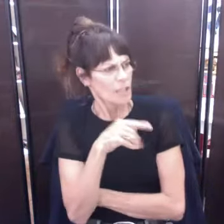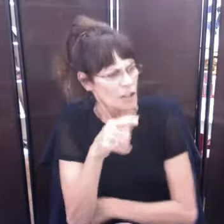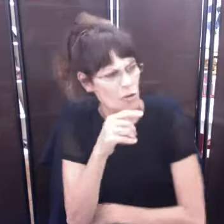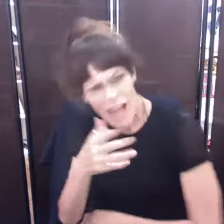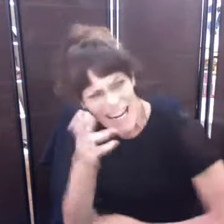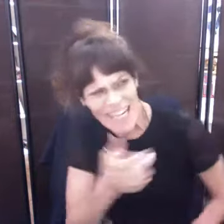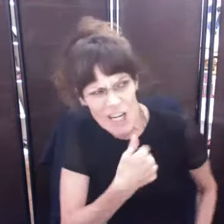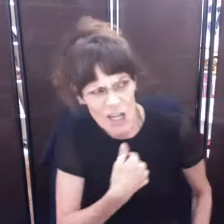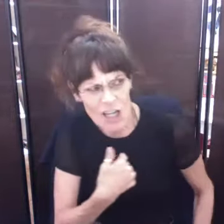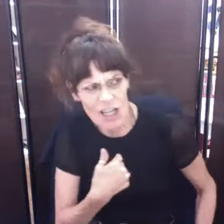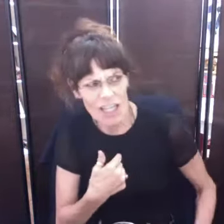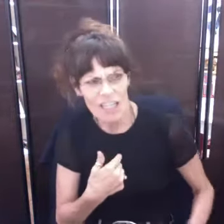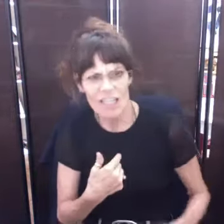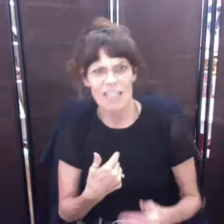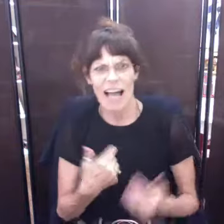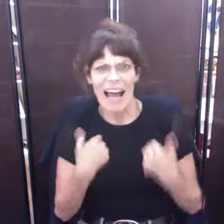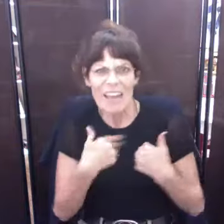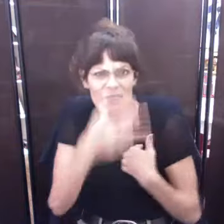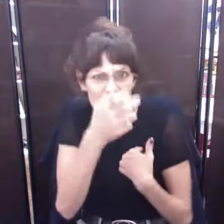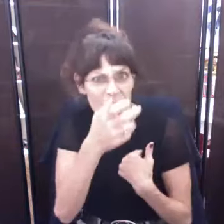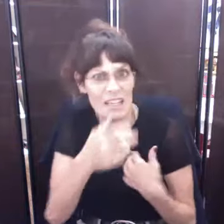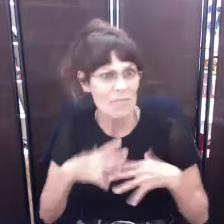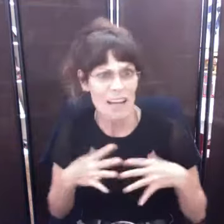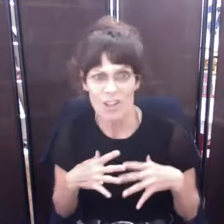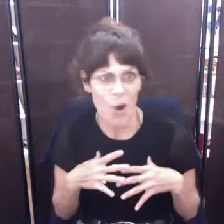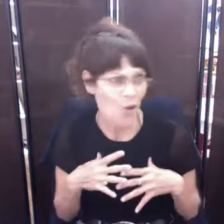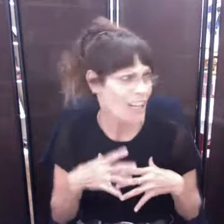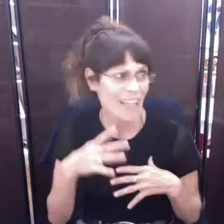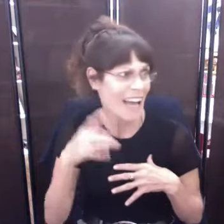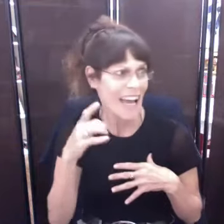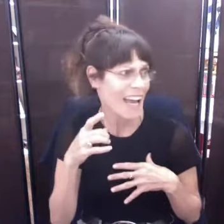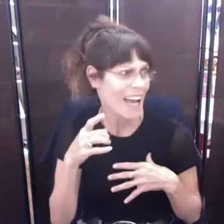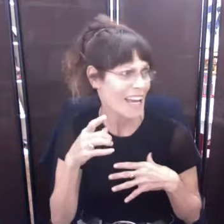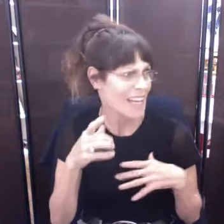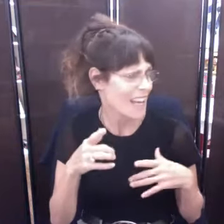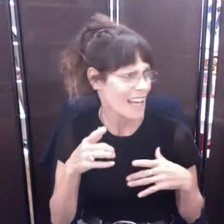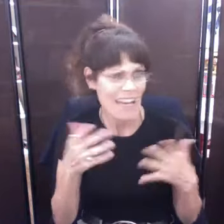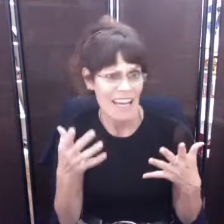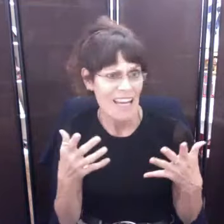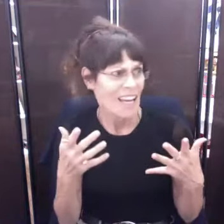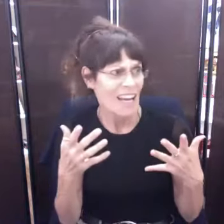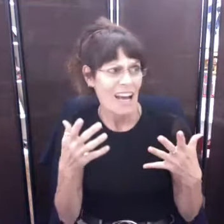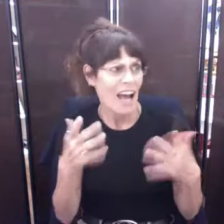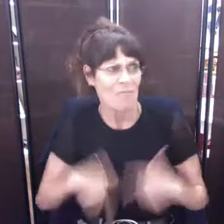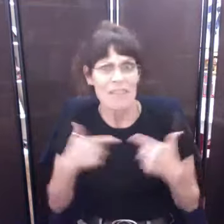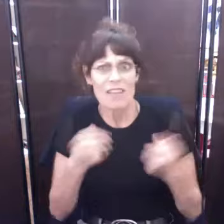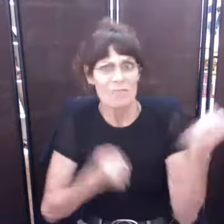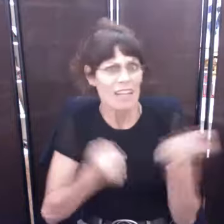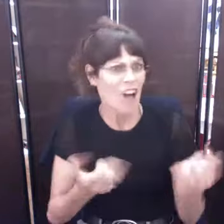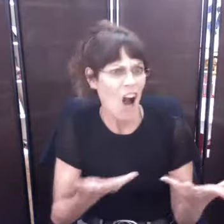I have bugs in my clothes and I have to live with little John? Like, why do I need to